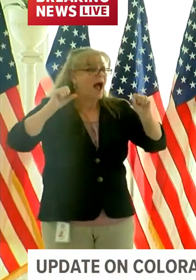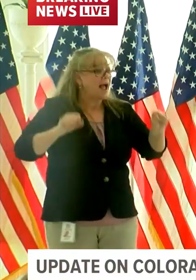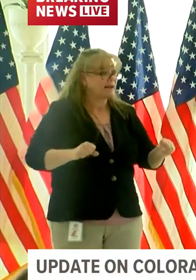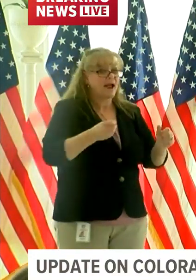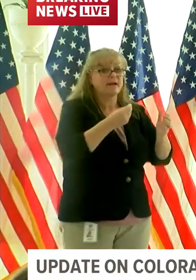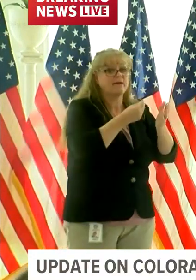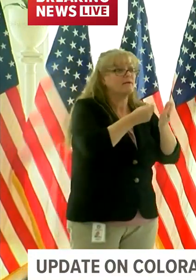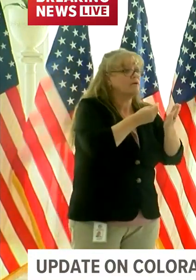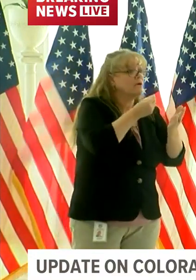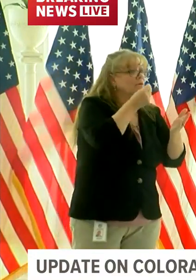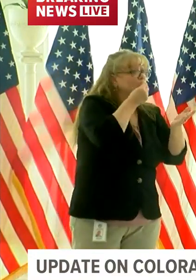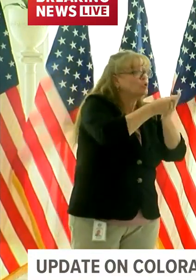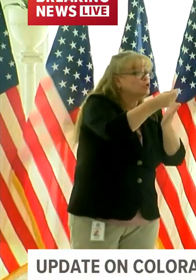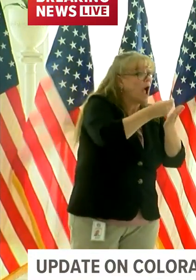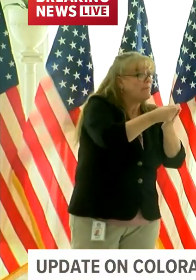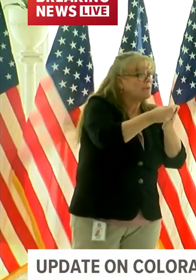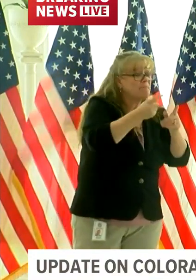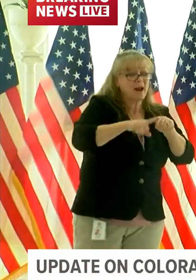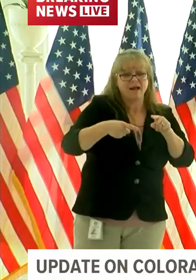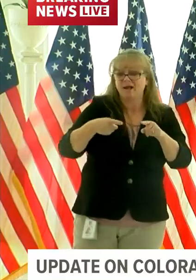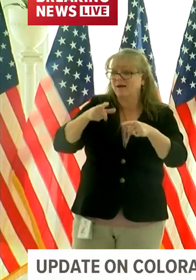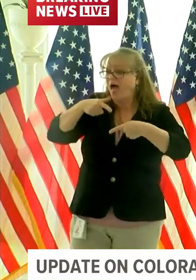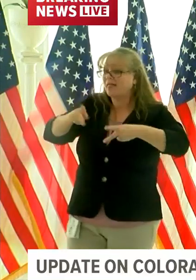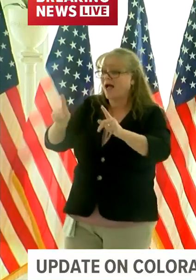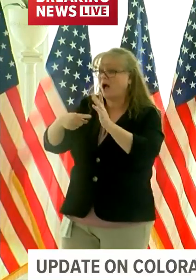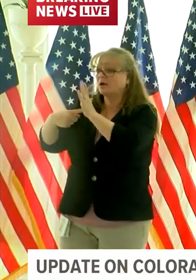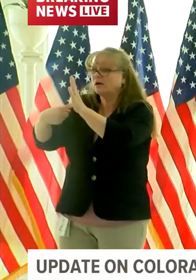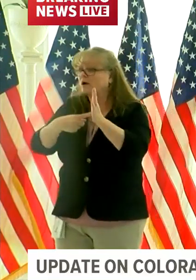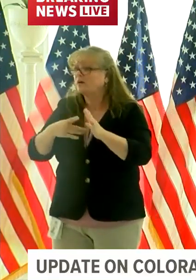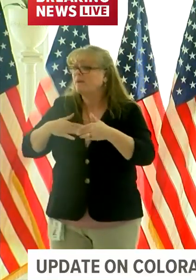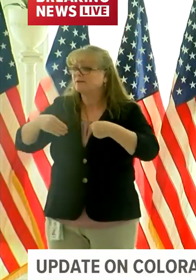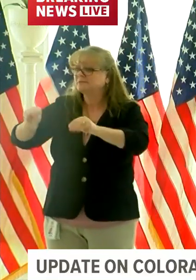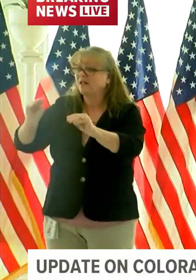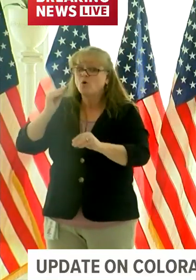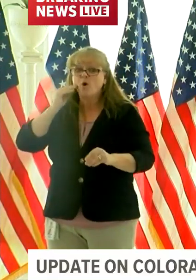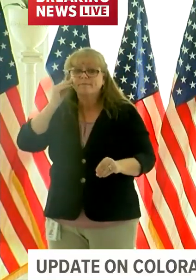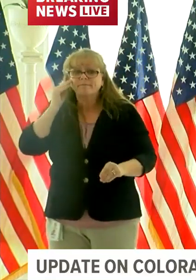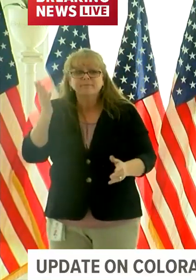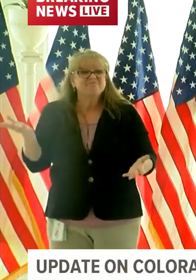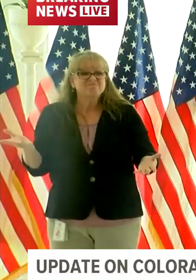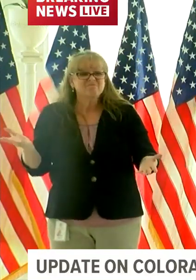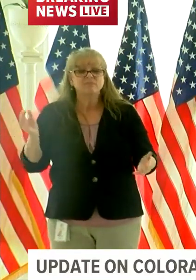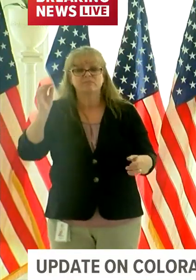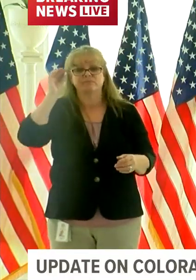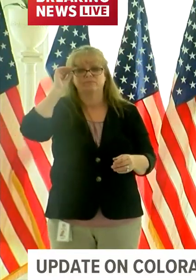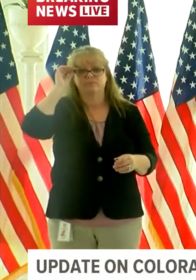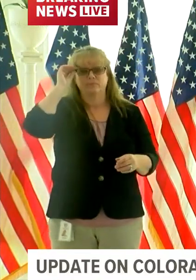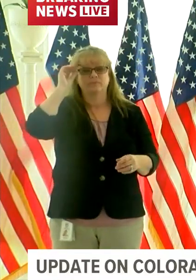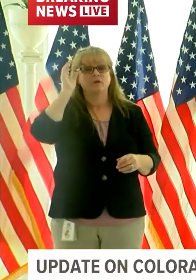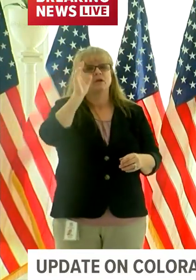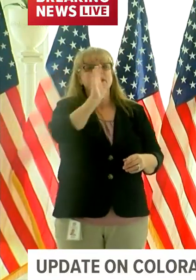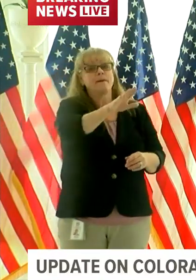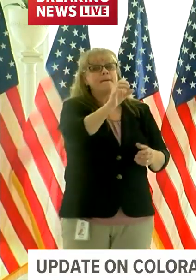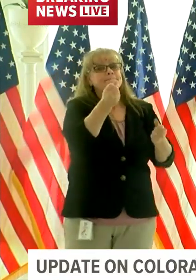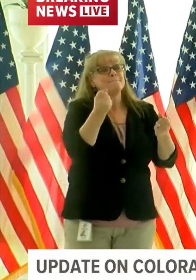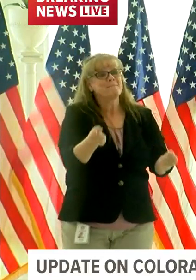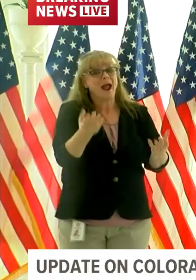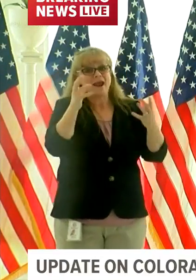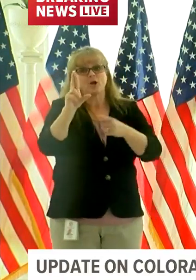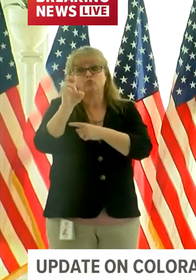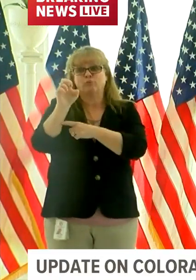potential buyer or seller? Yeah, I'll have to ask on the clarification of that. I know that many realtors are doing virtual showings, but it's not the same